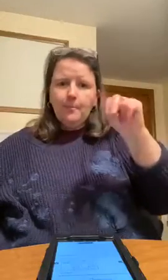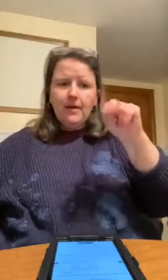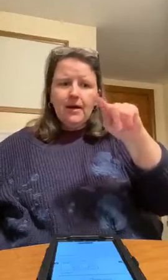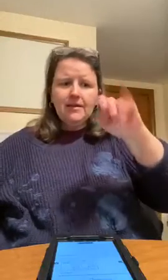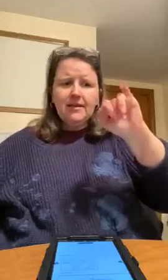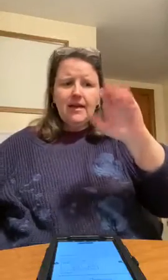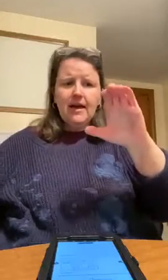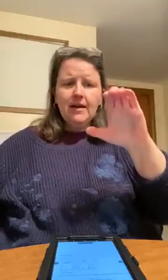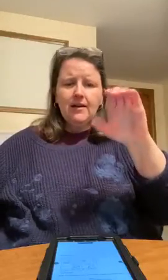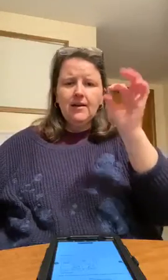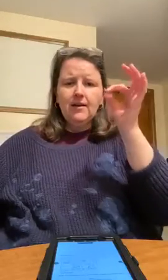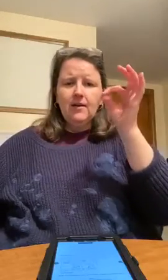info@Pontiac